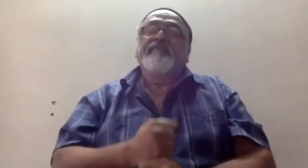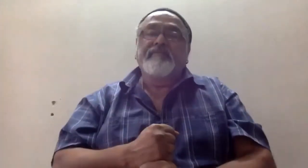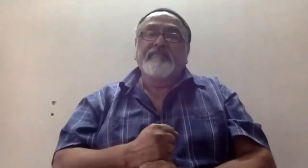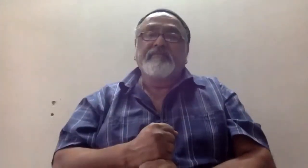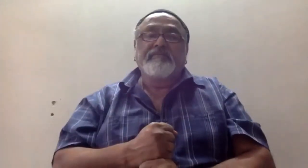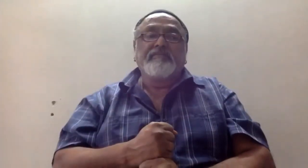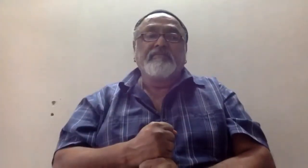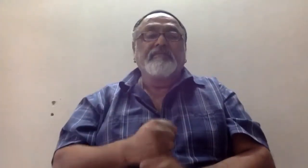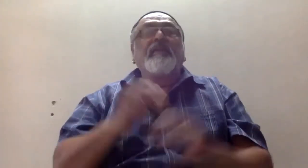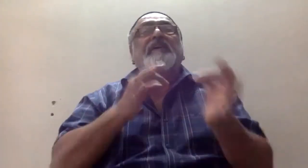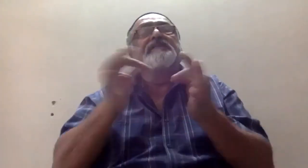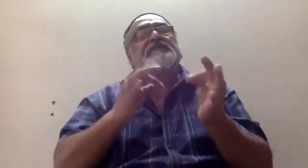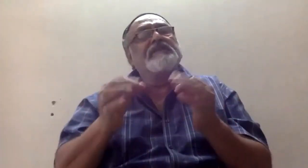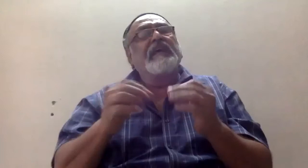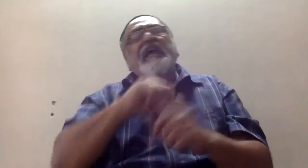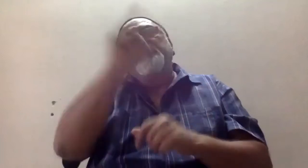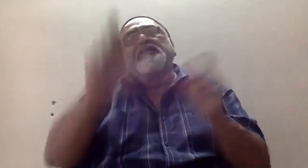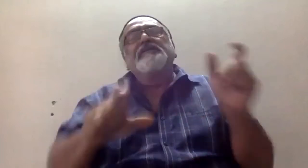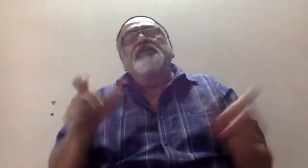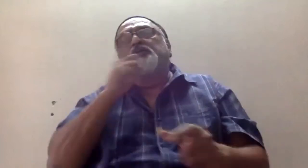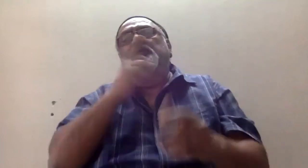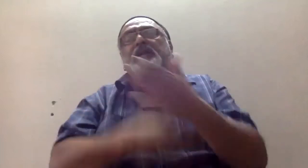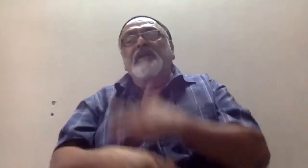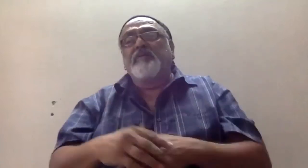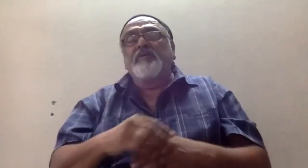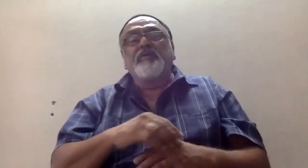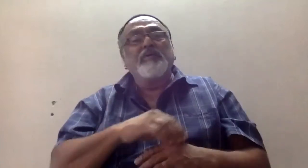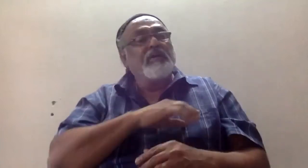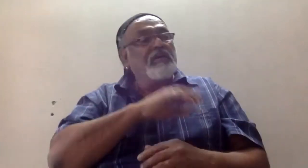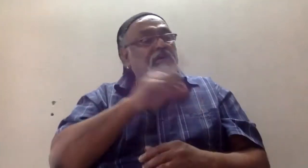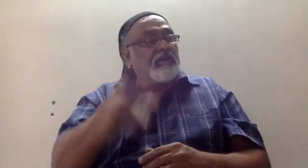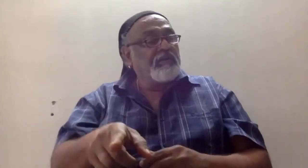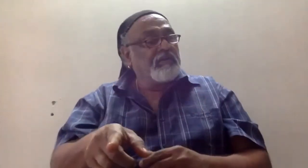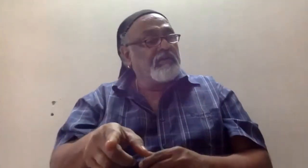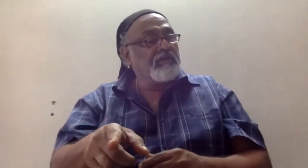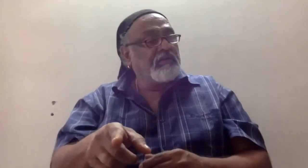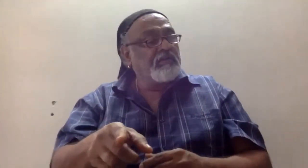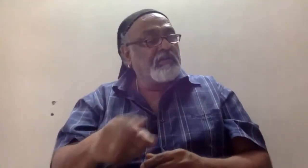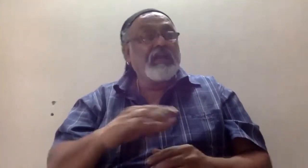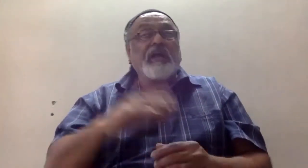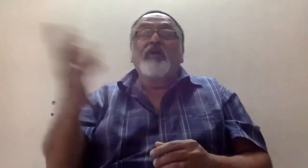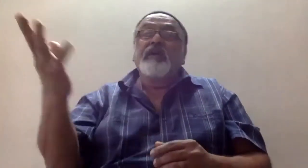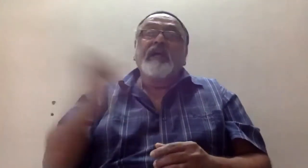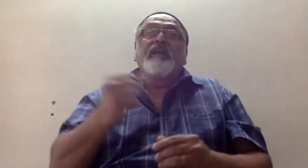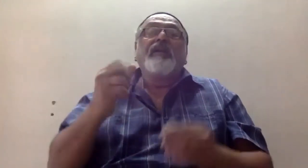any person with disability eventually would be going to hire a lawyer. Lawyer's fee is very